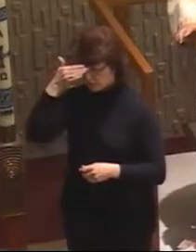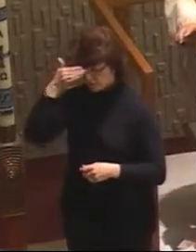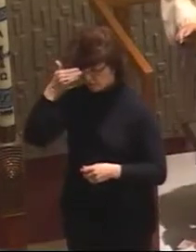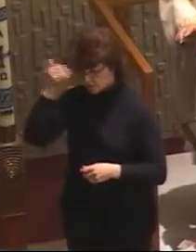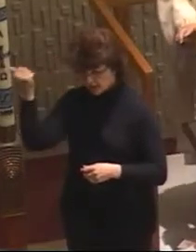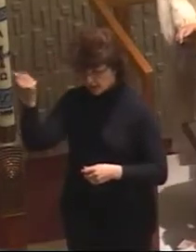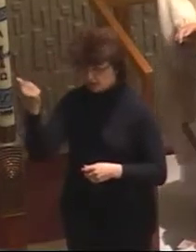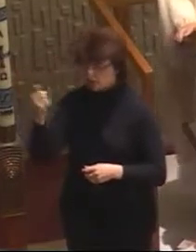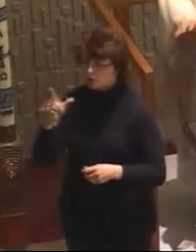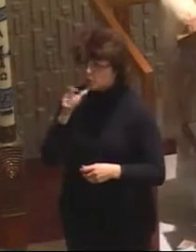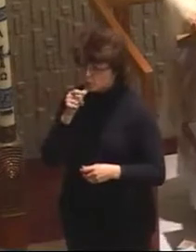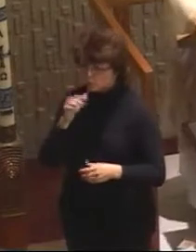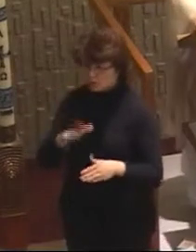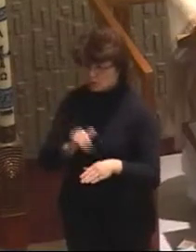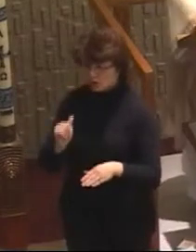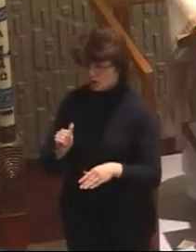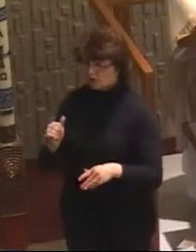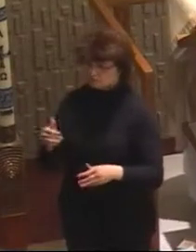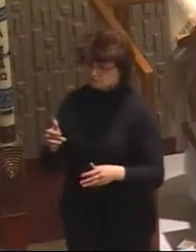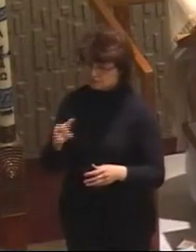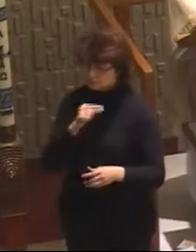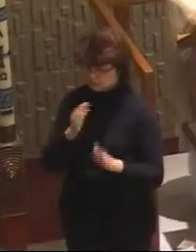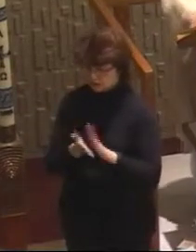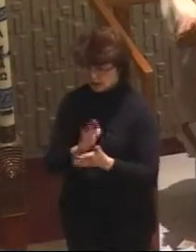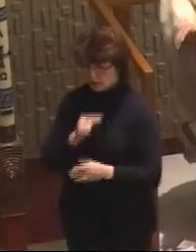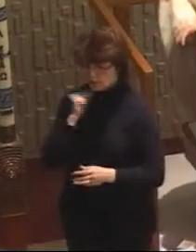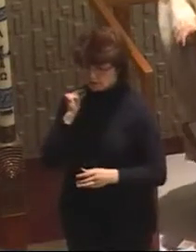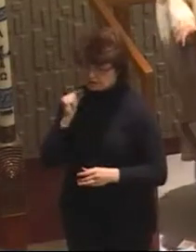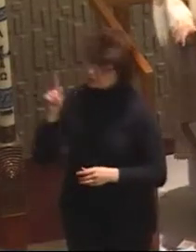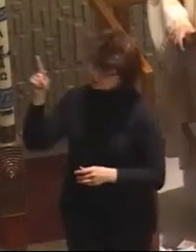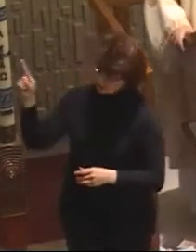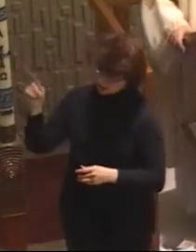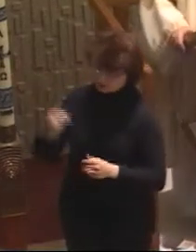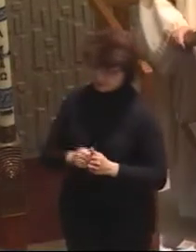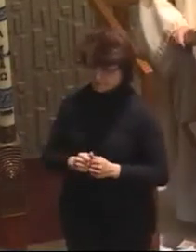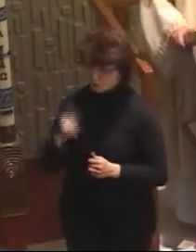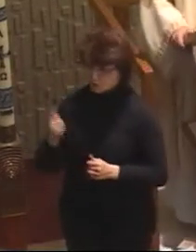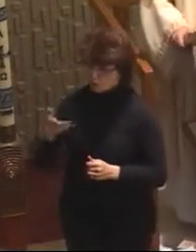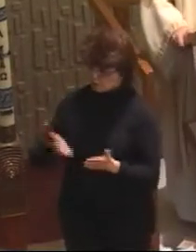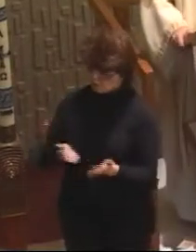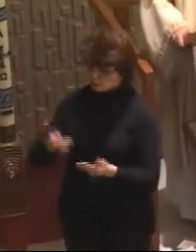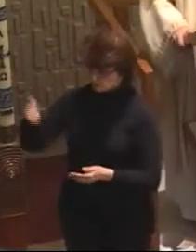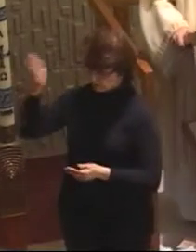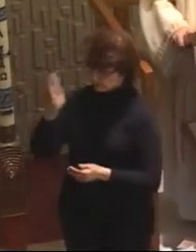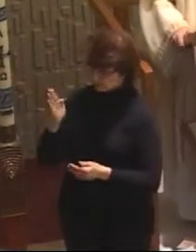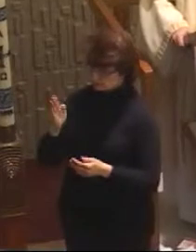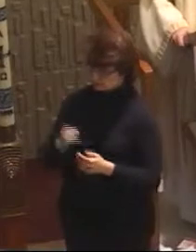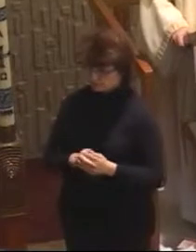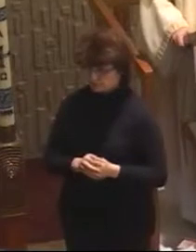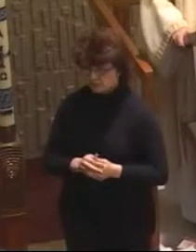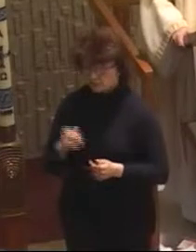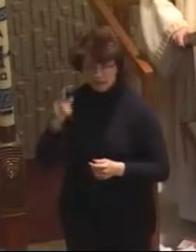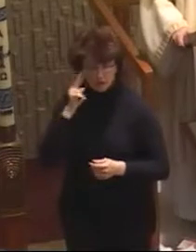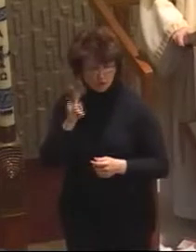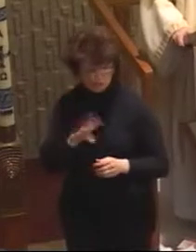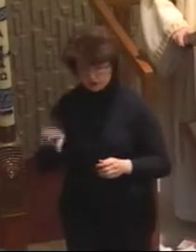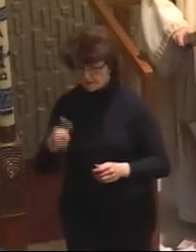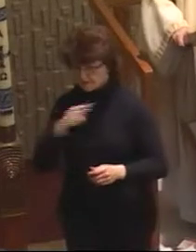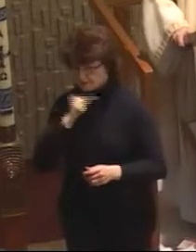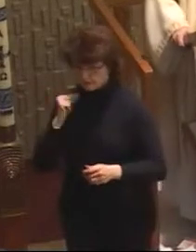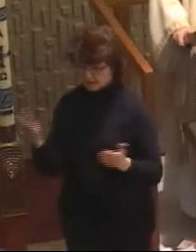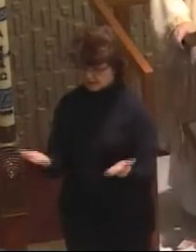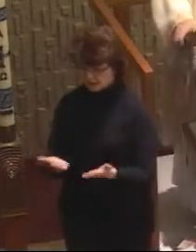him to the priesthood in the first place. I watched Father Sibby, Father Francis, and Father